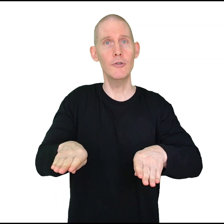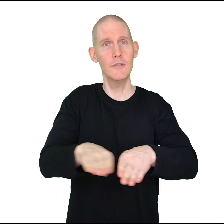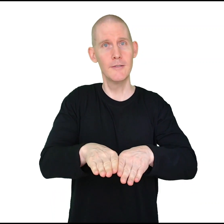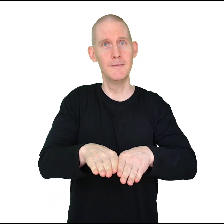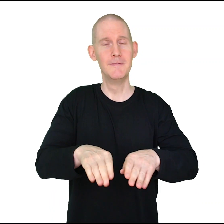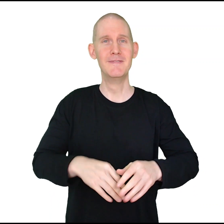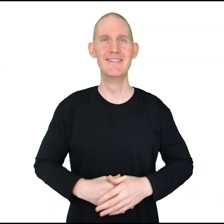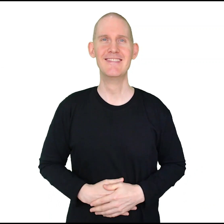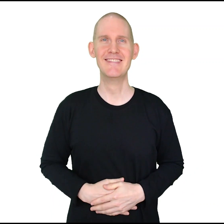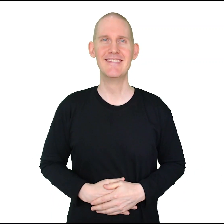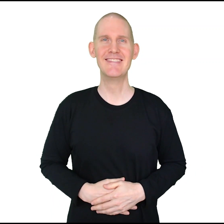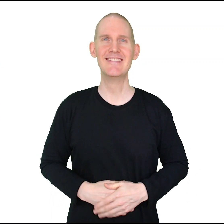boots.